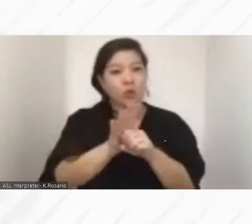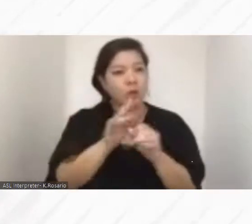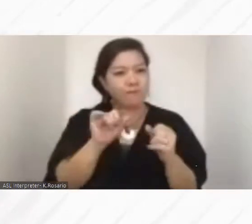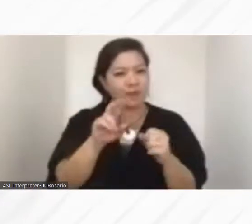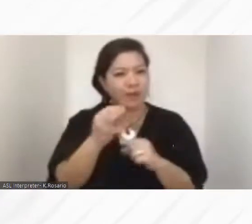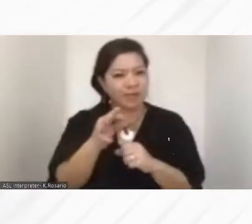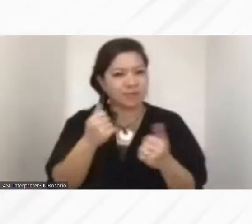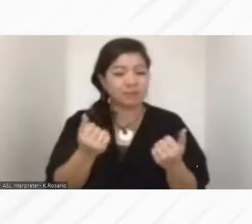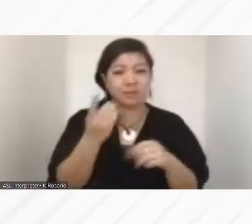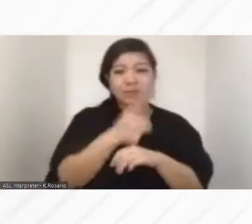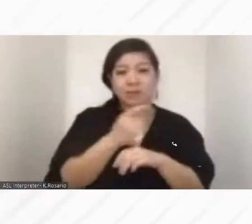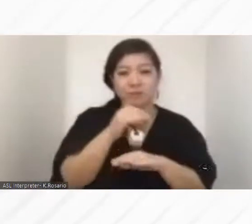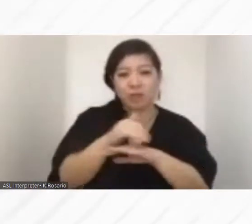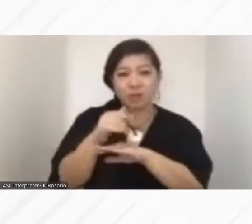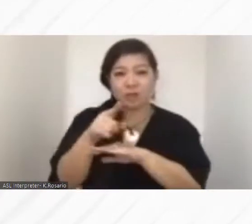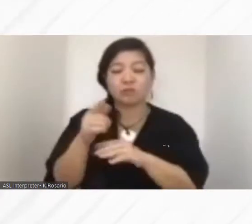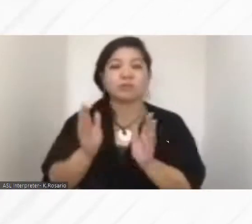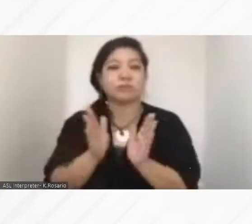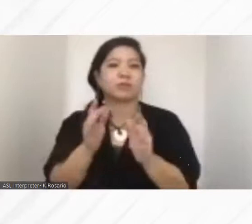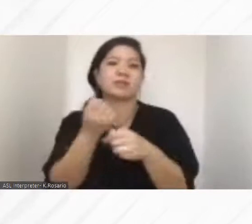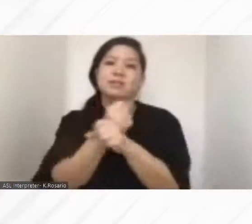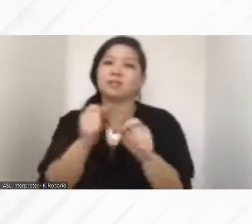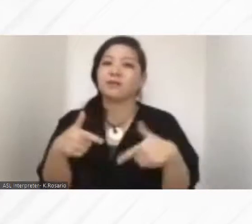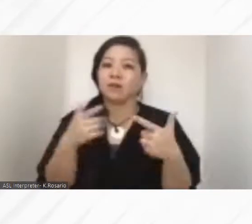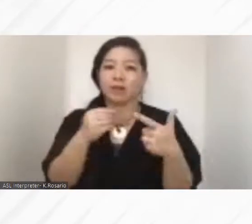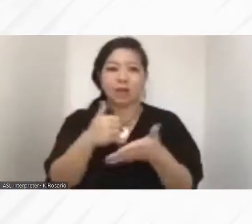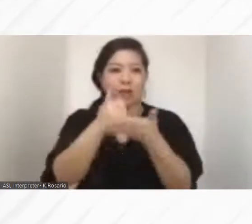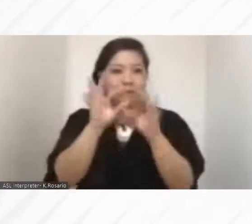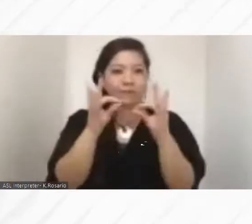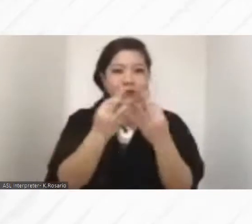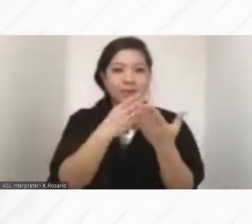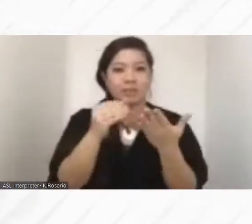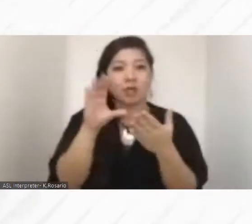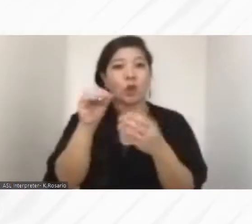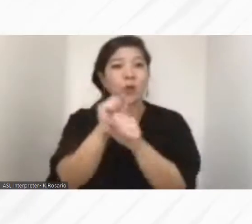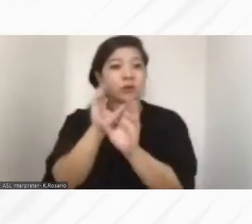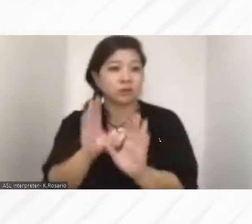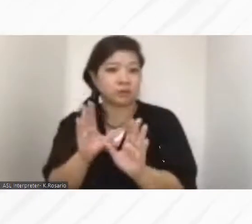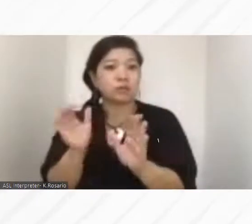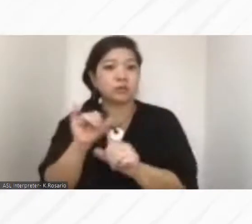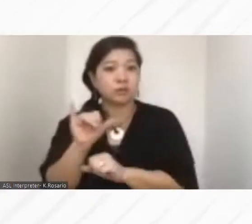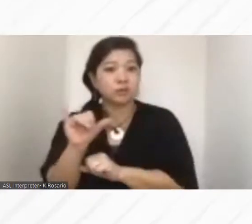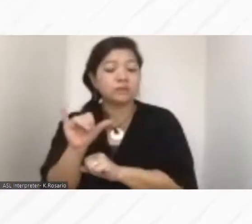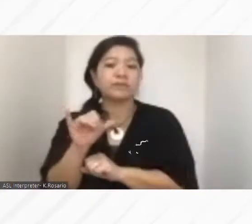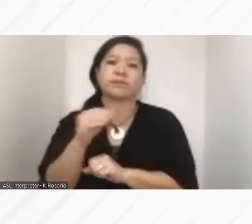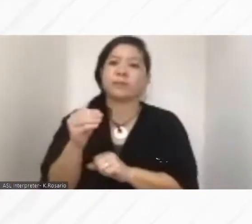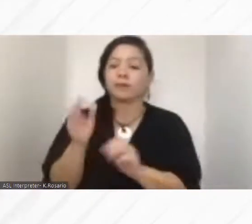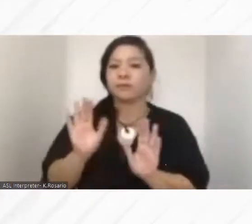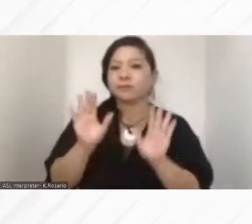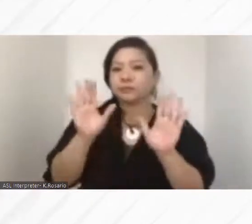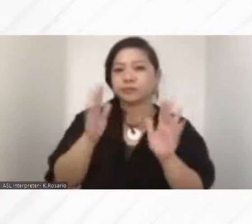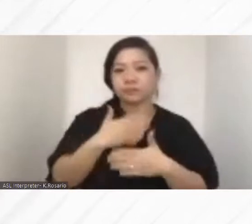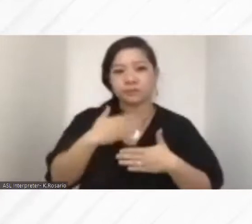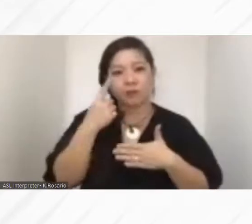day out. And your contributions have saved lives and helped families and coworkers. And I am extremely grateful for